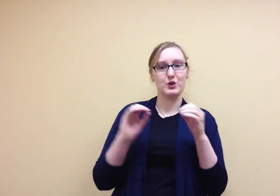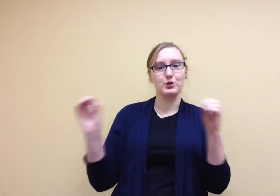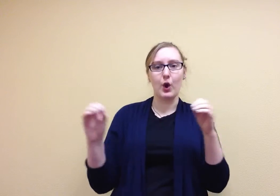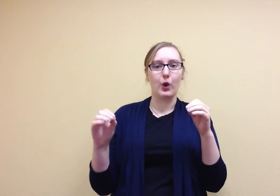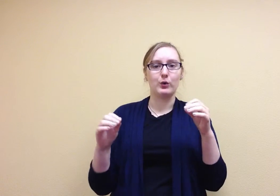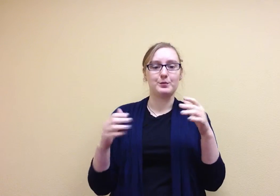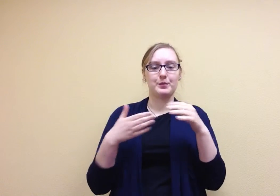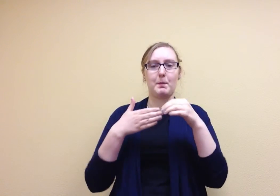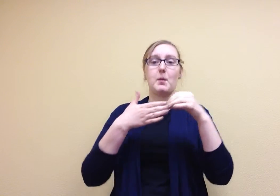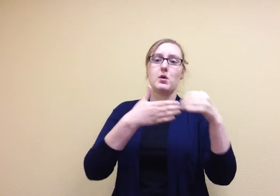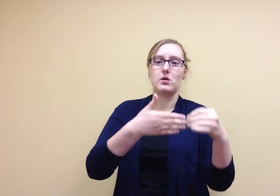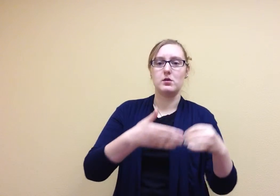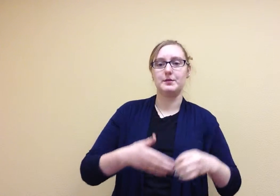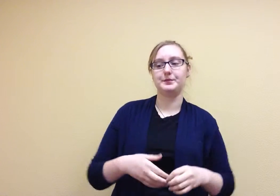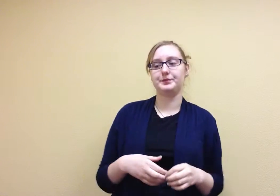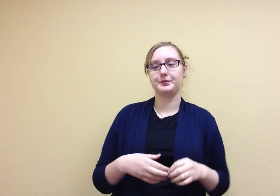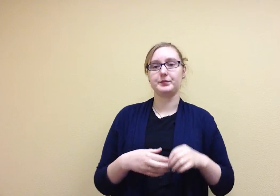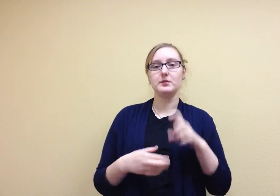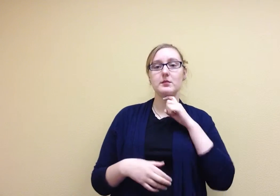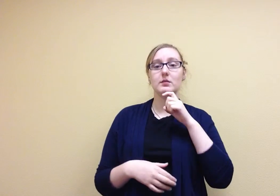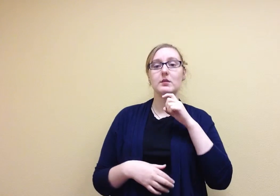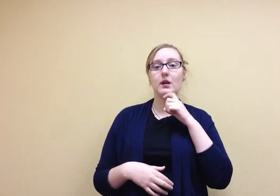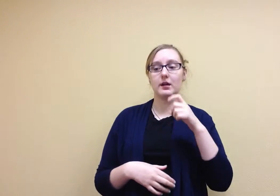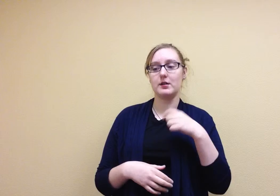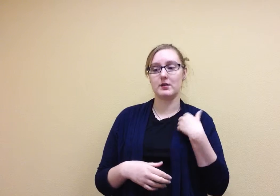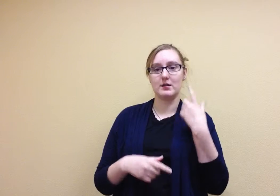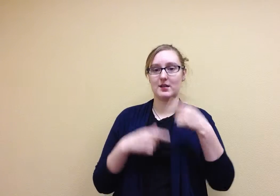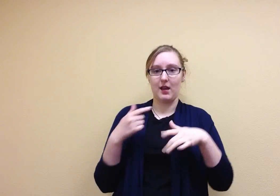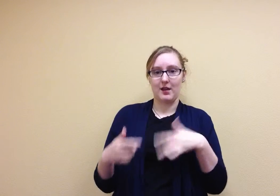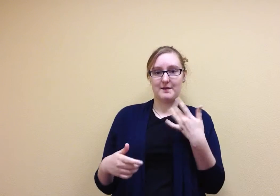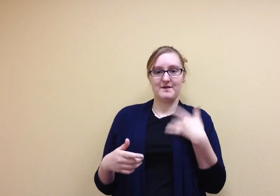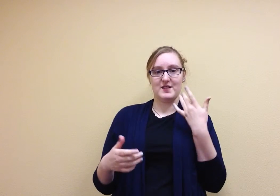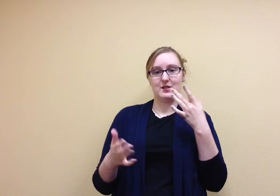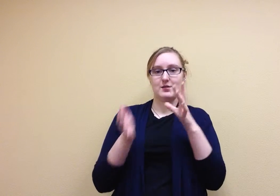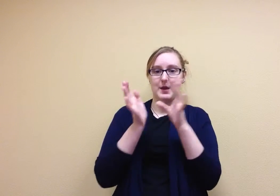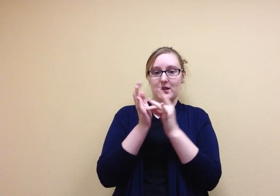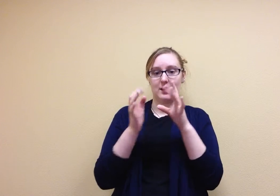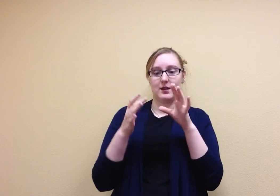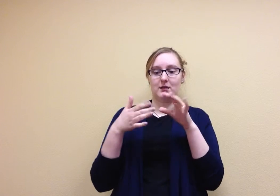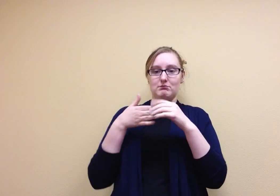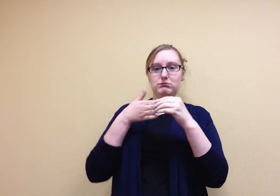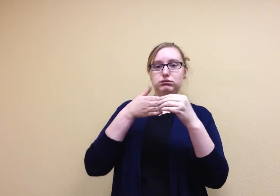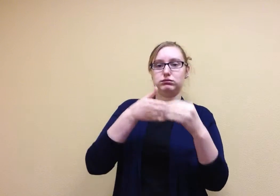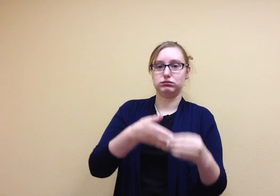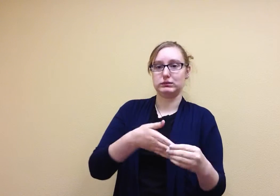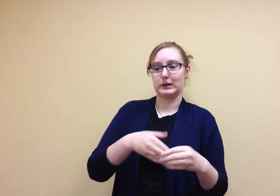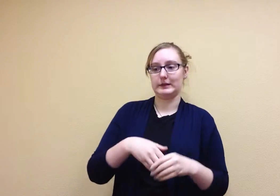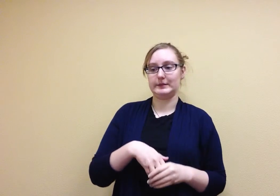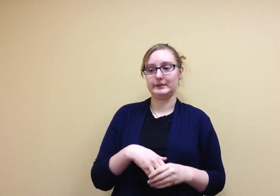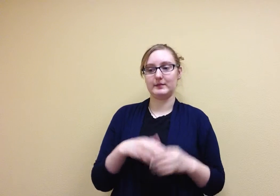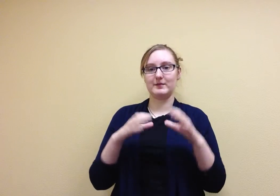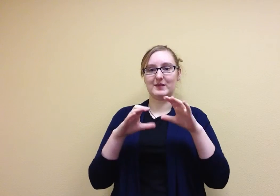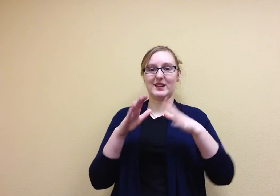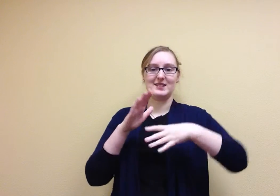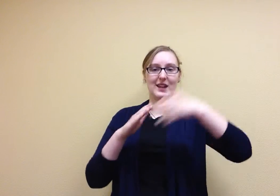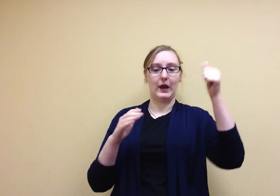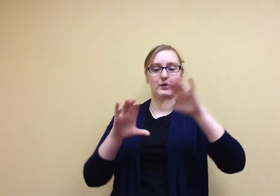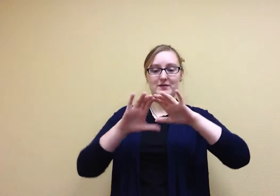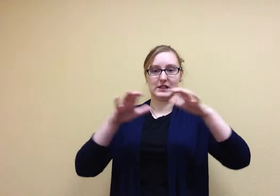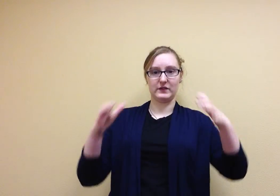out there. The iron filings cannot feel that. Right? It's out of its reach. Almost if